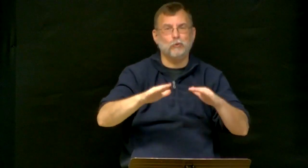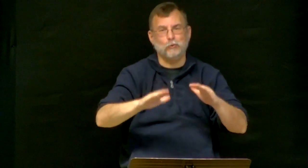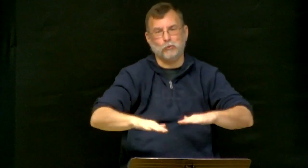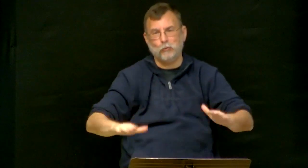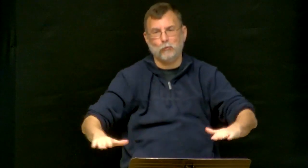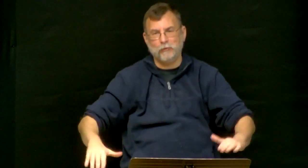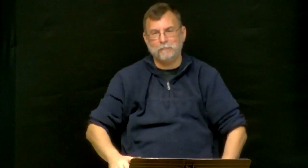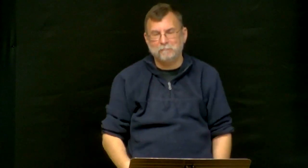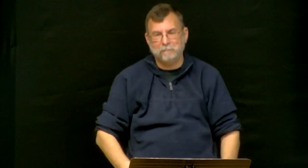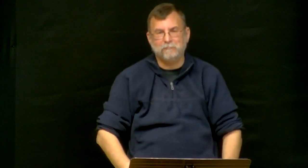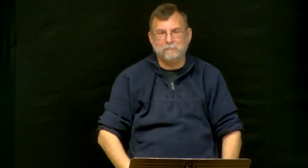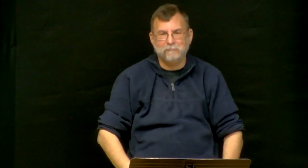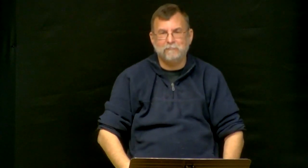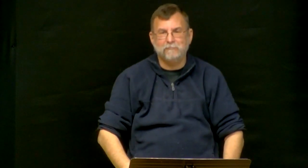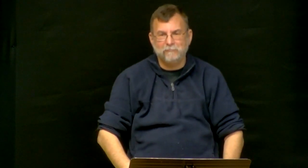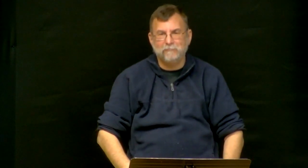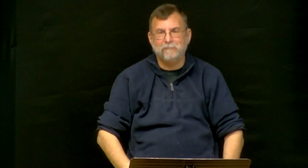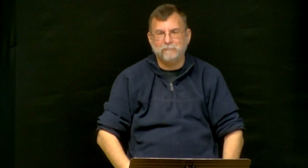God because we are God's children.